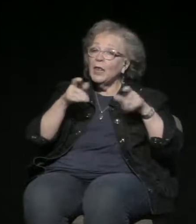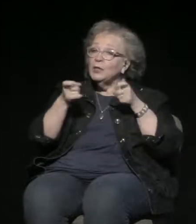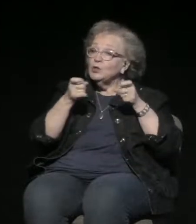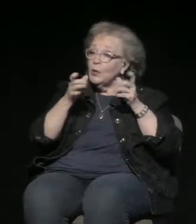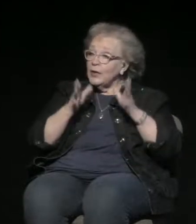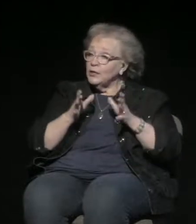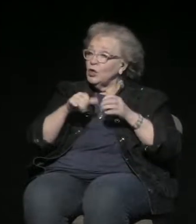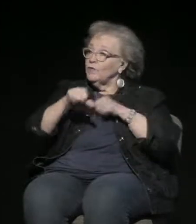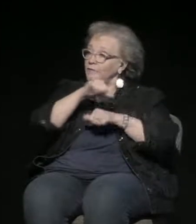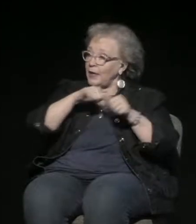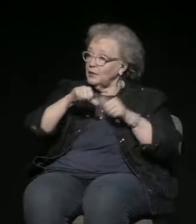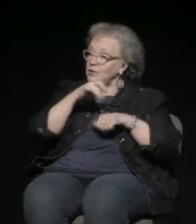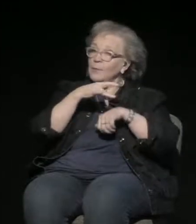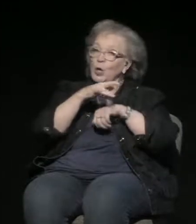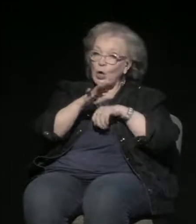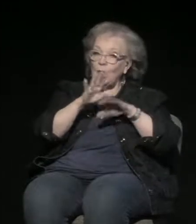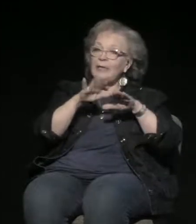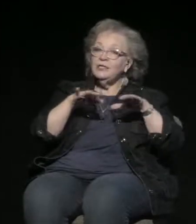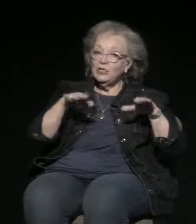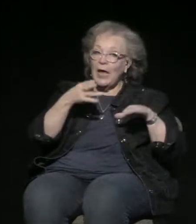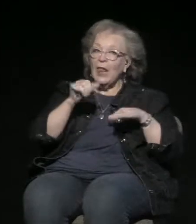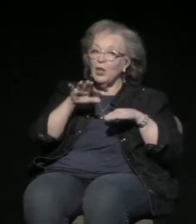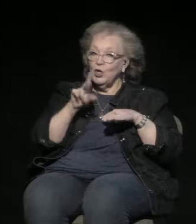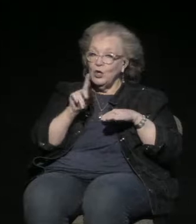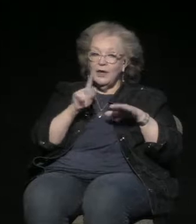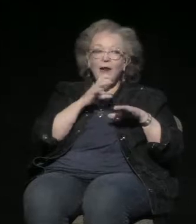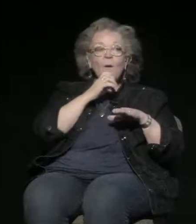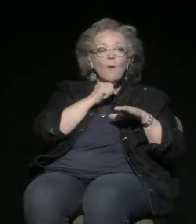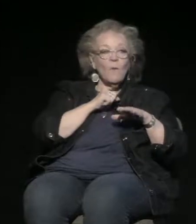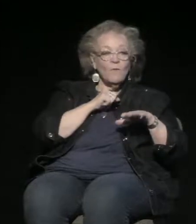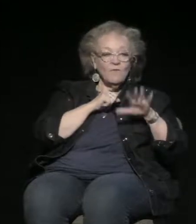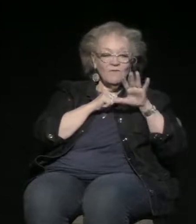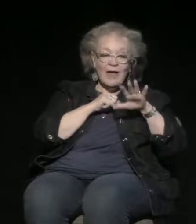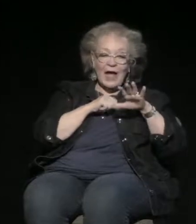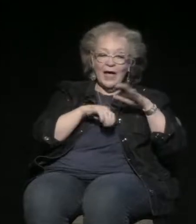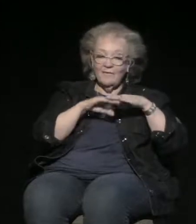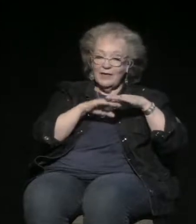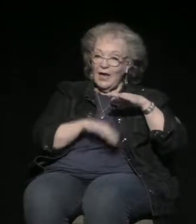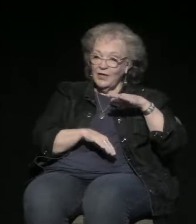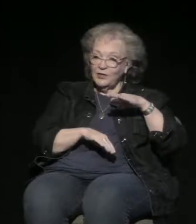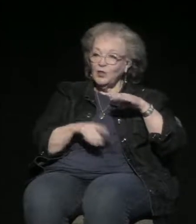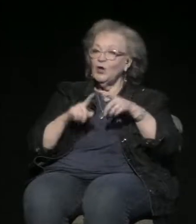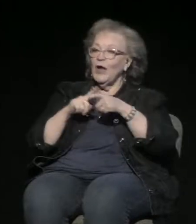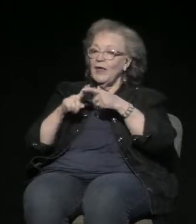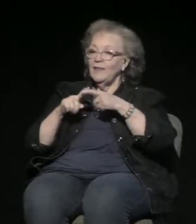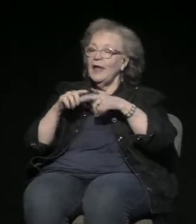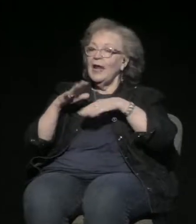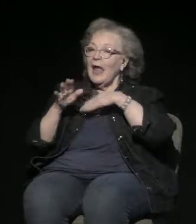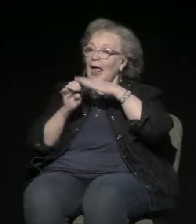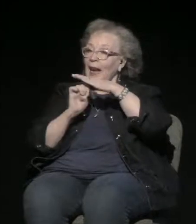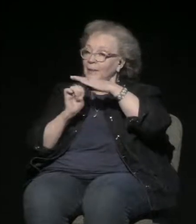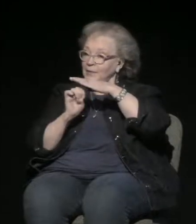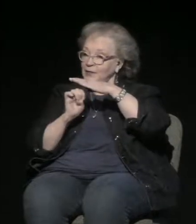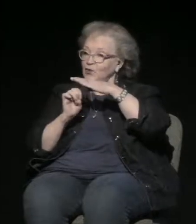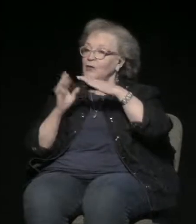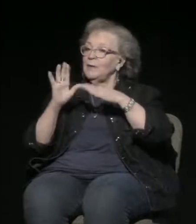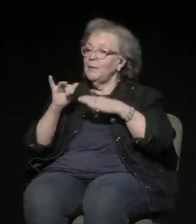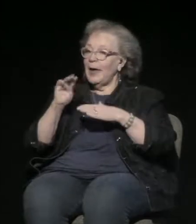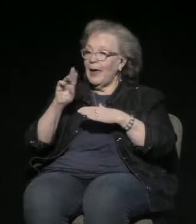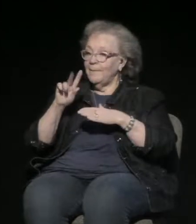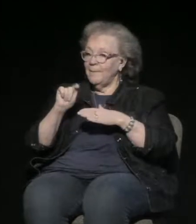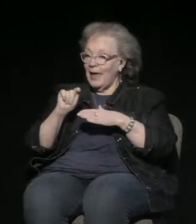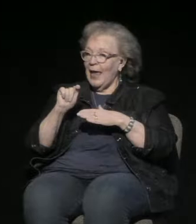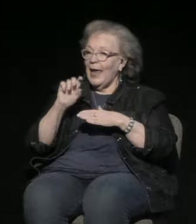So Fellowship, we have early childhood Which is like five-year-olds and younger And then we have our elementary ministry Headed up by Matt